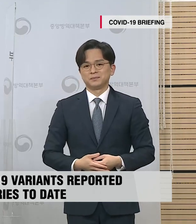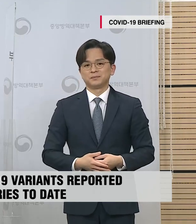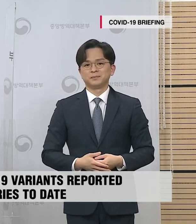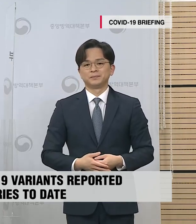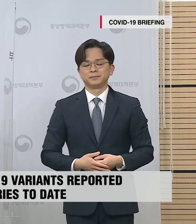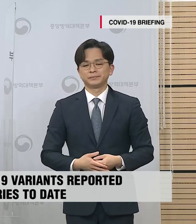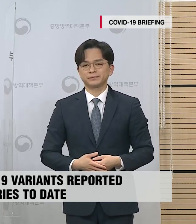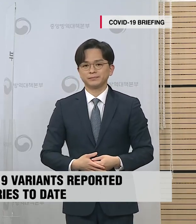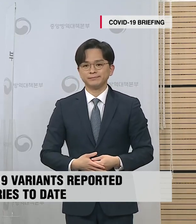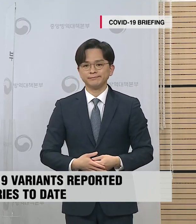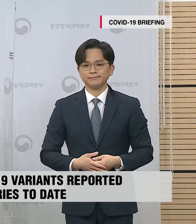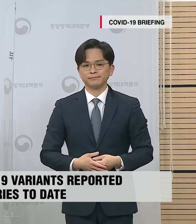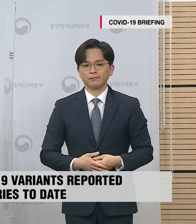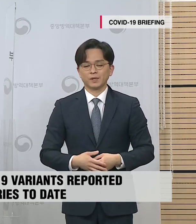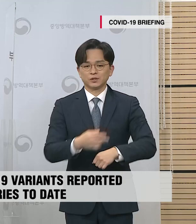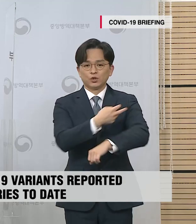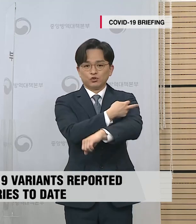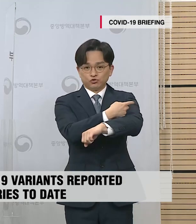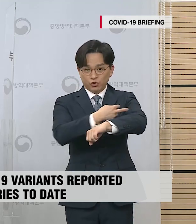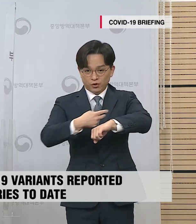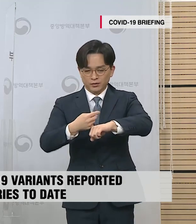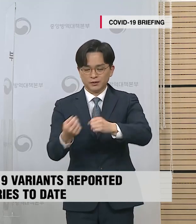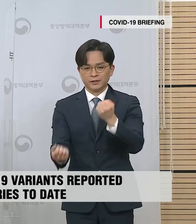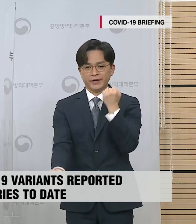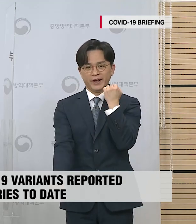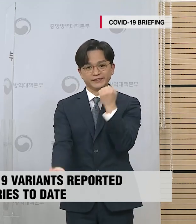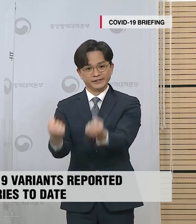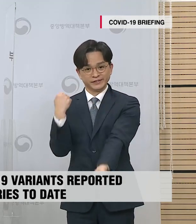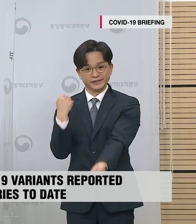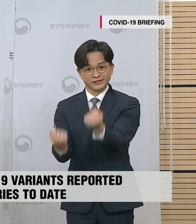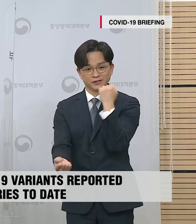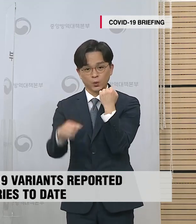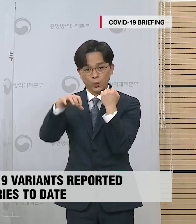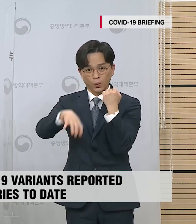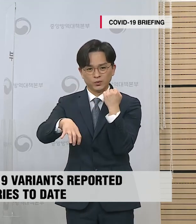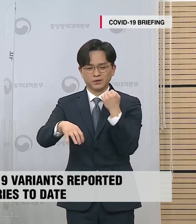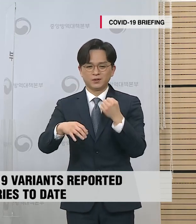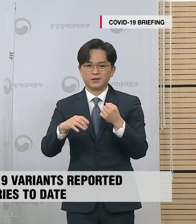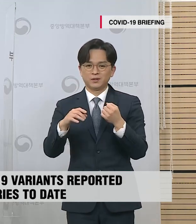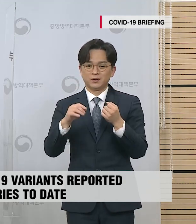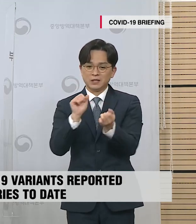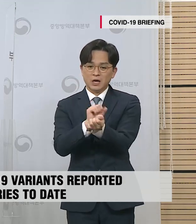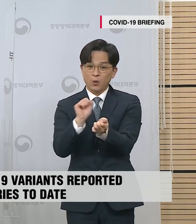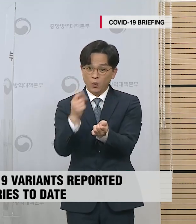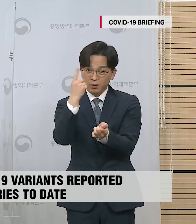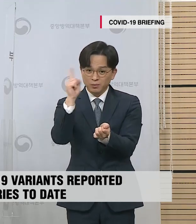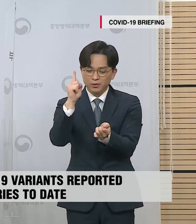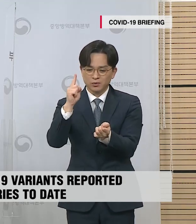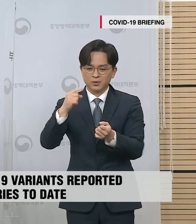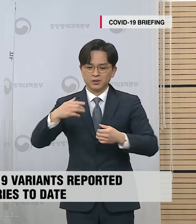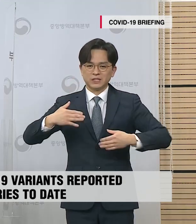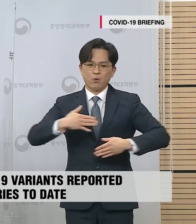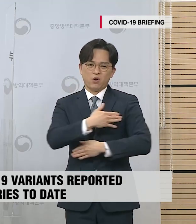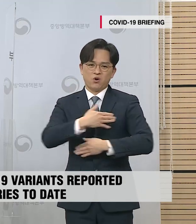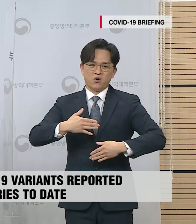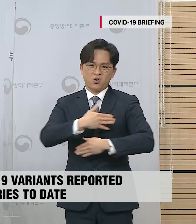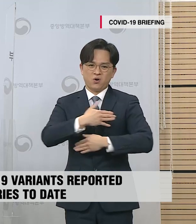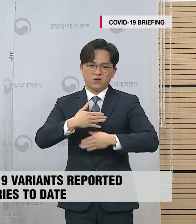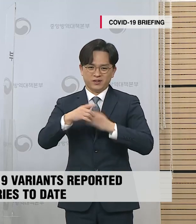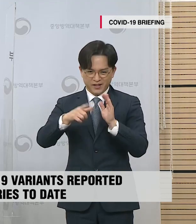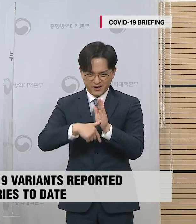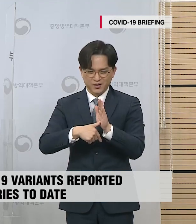well. And as for indoor swimming pool and the indoor sports gyms, we see that